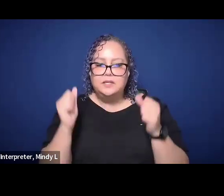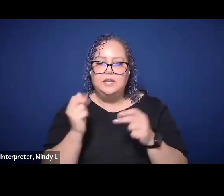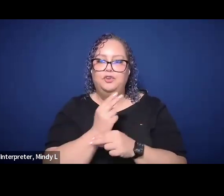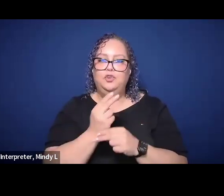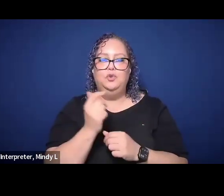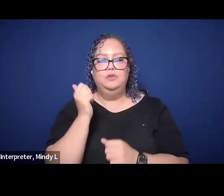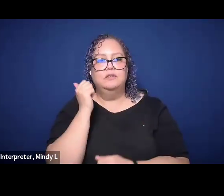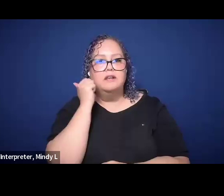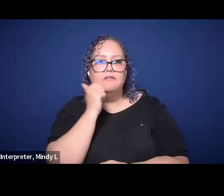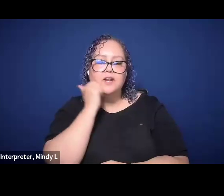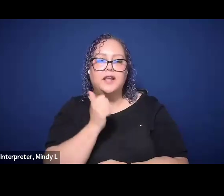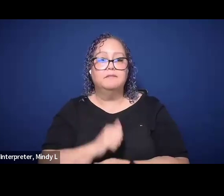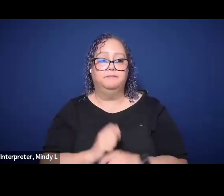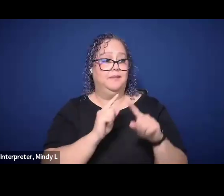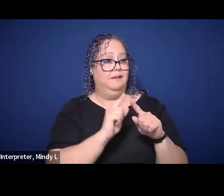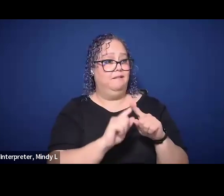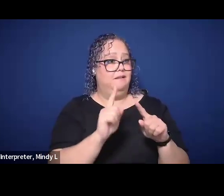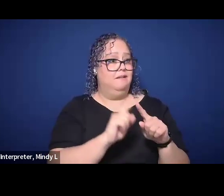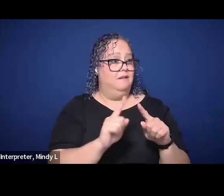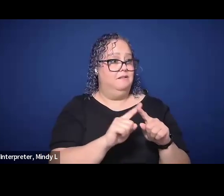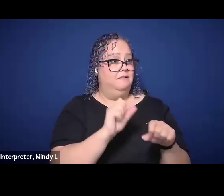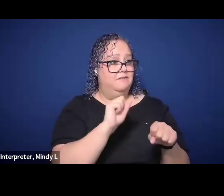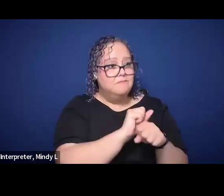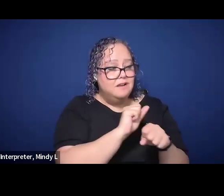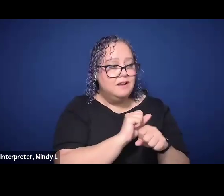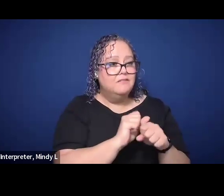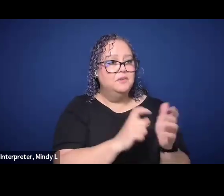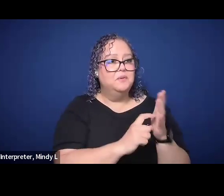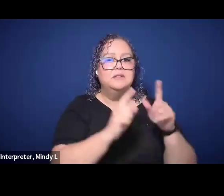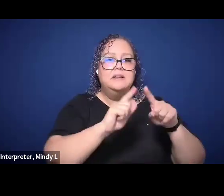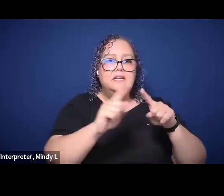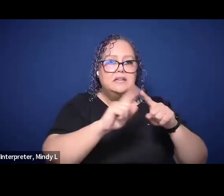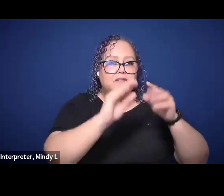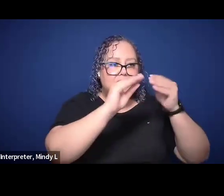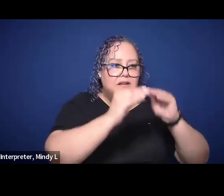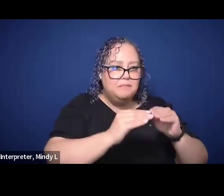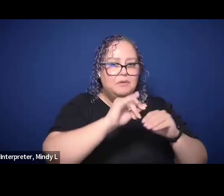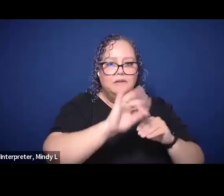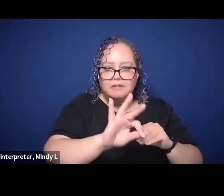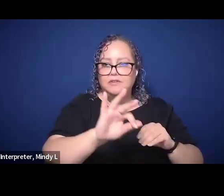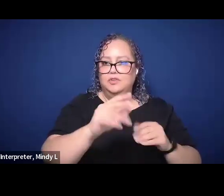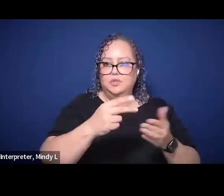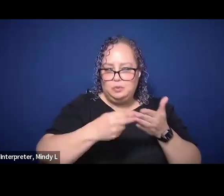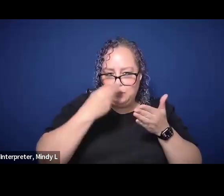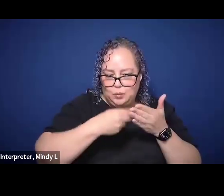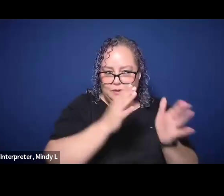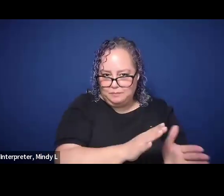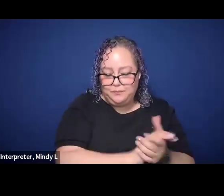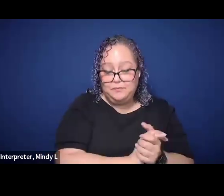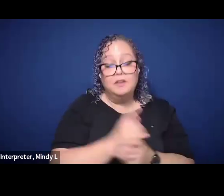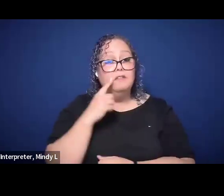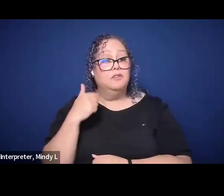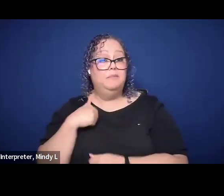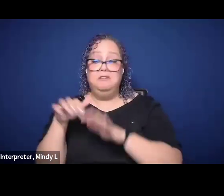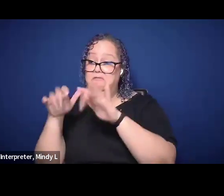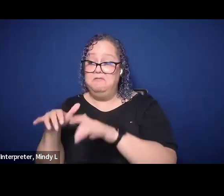day, and different activities take certain amounts of spoons. So for me, writing doesn't take